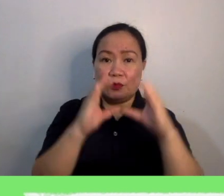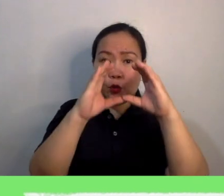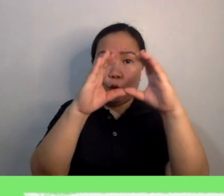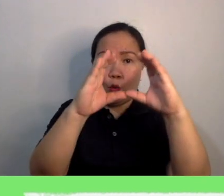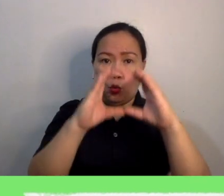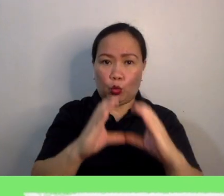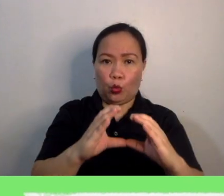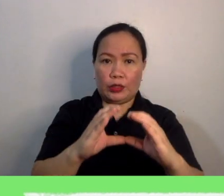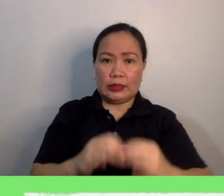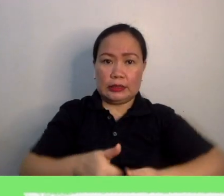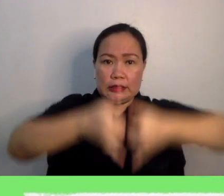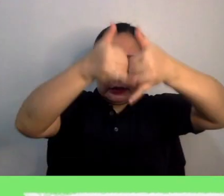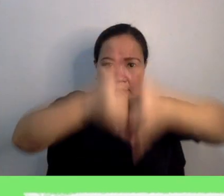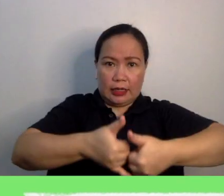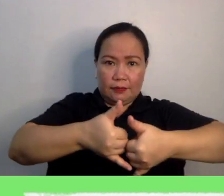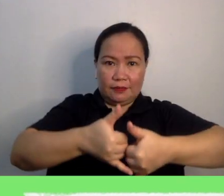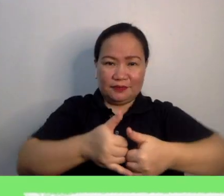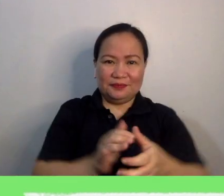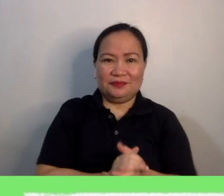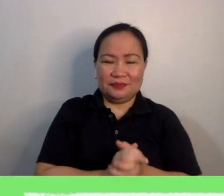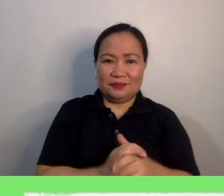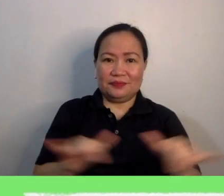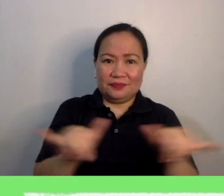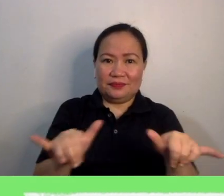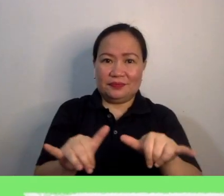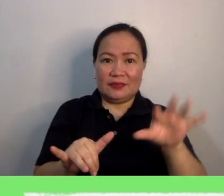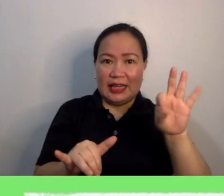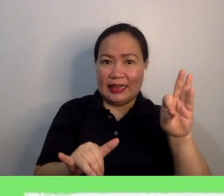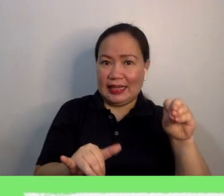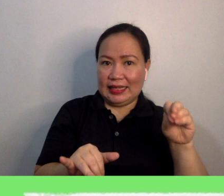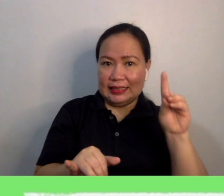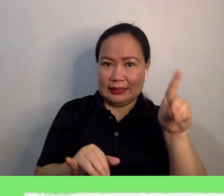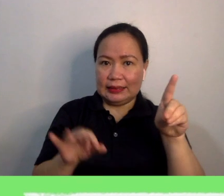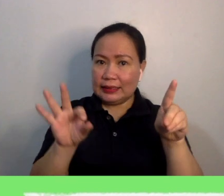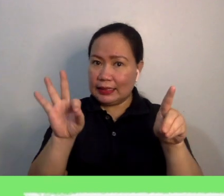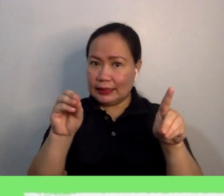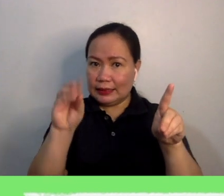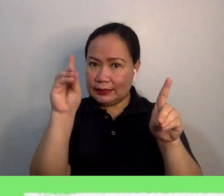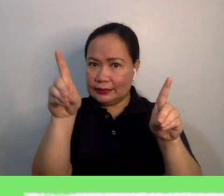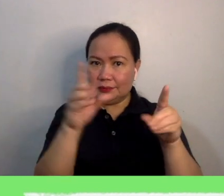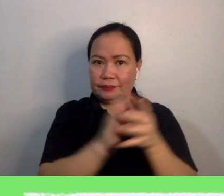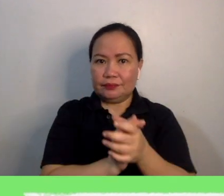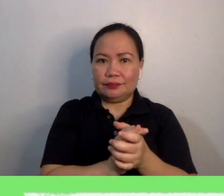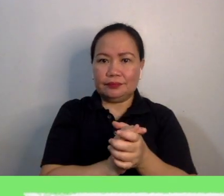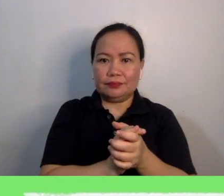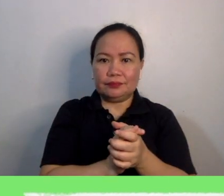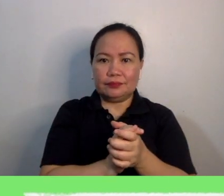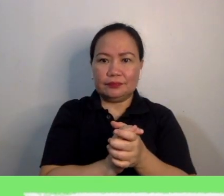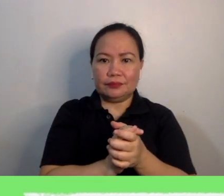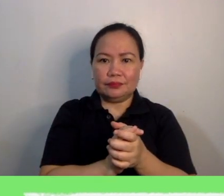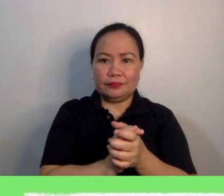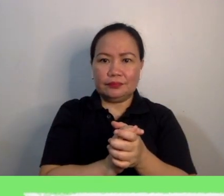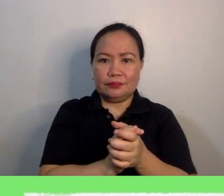congruent angles. Okay, so because they are both 90 degrees.